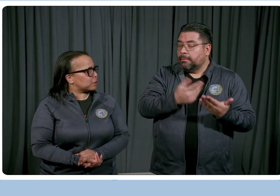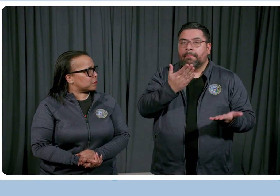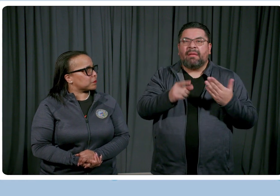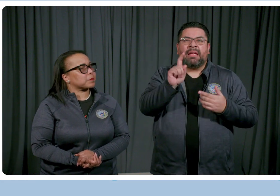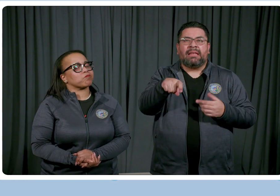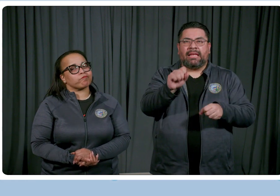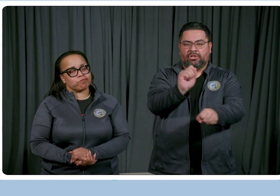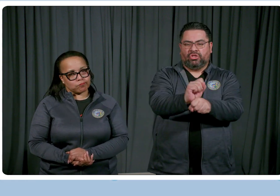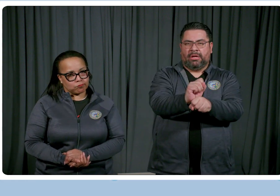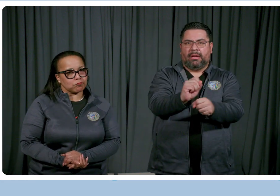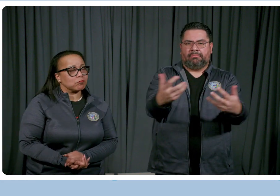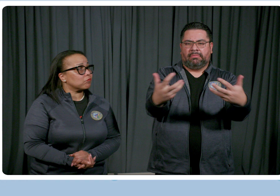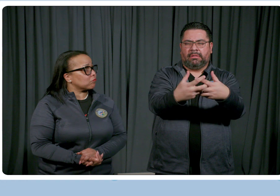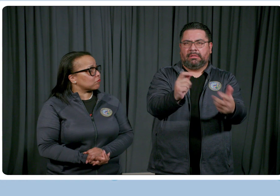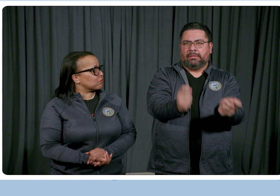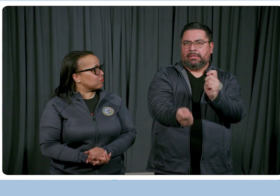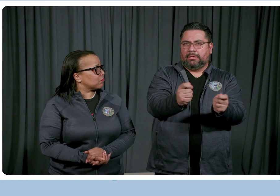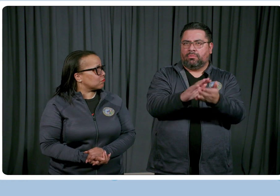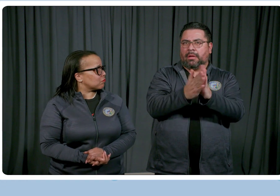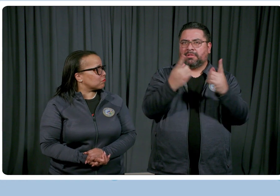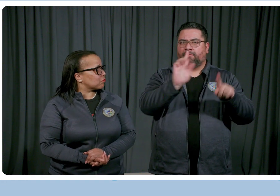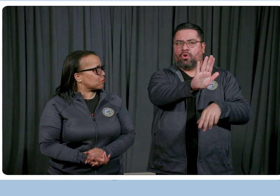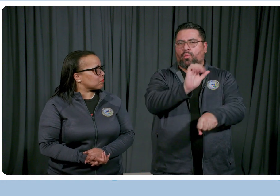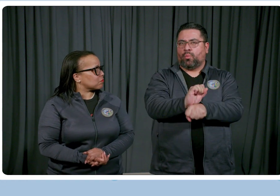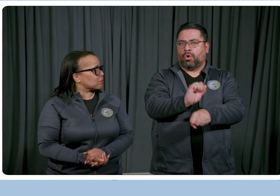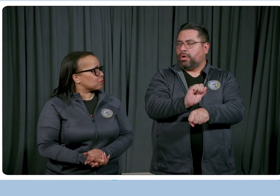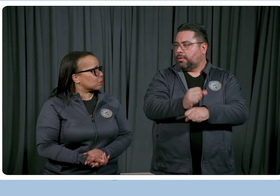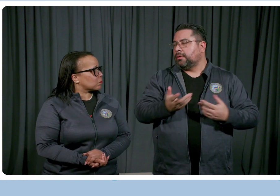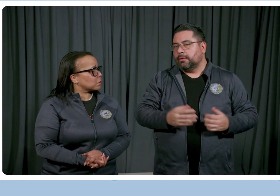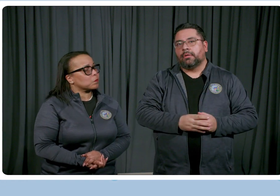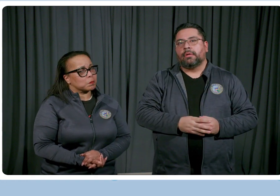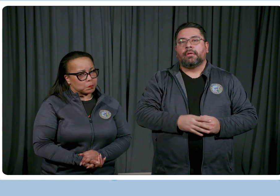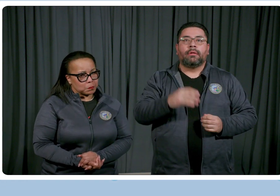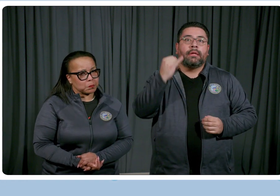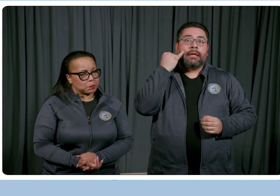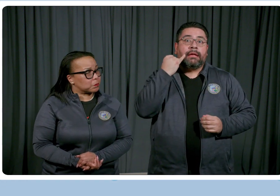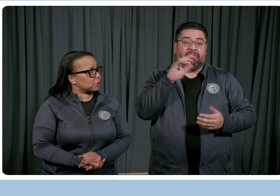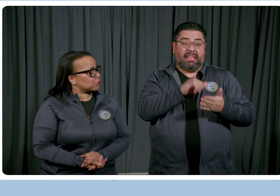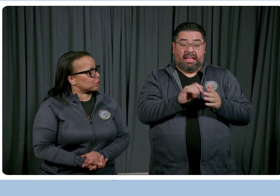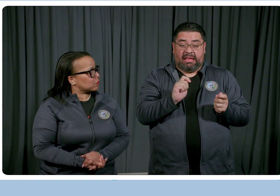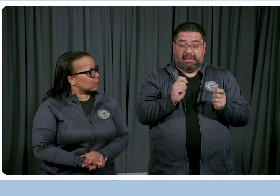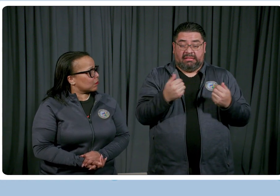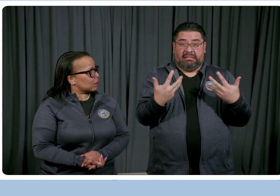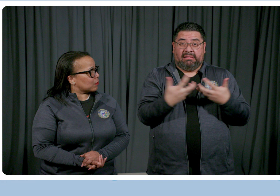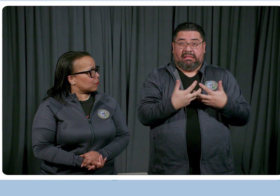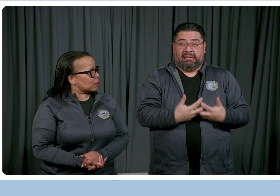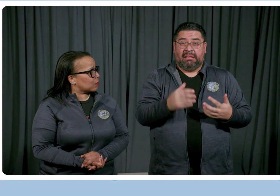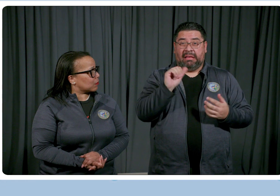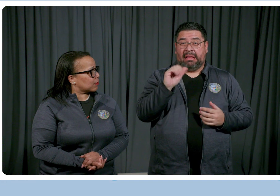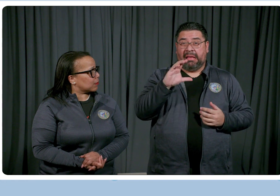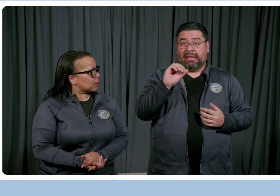at least, you may need an accommodation to be successful at a job. If the accommodation